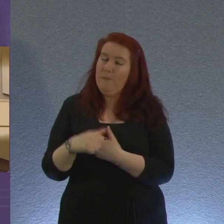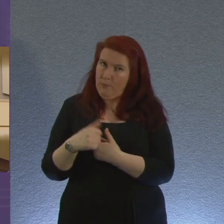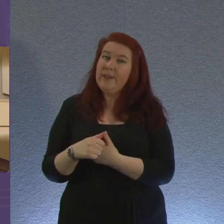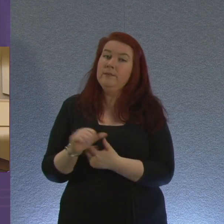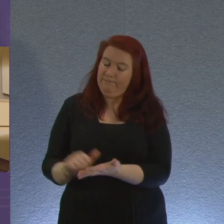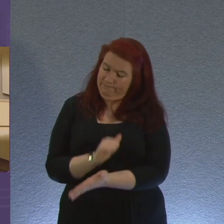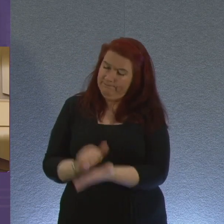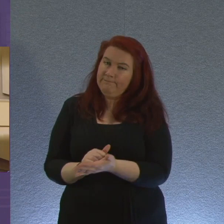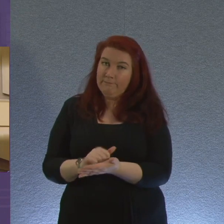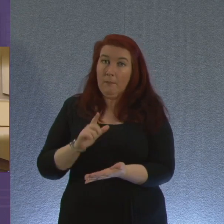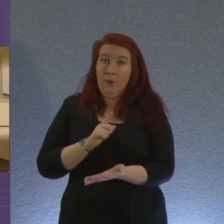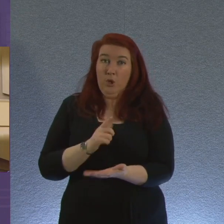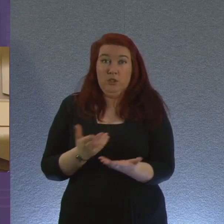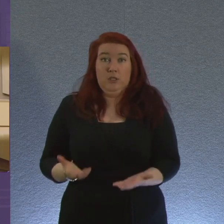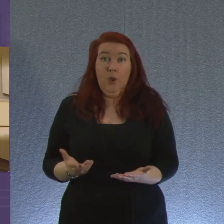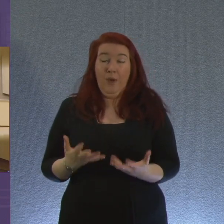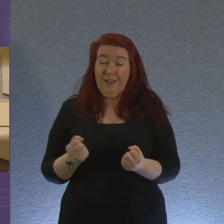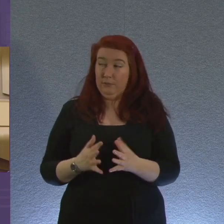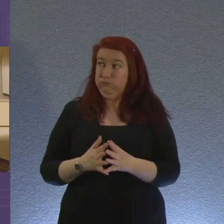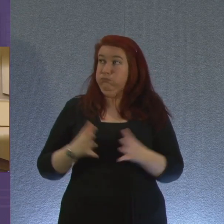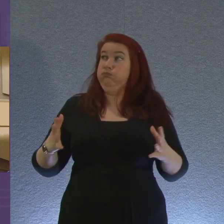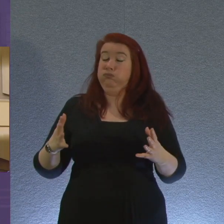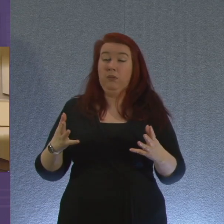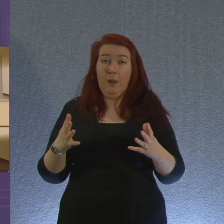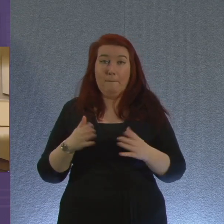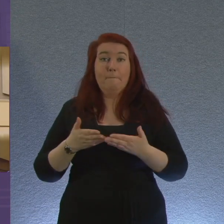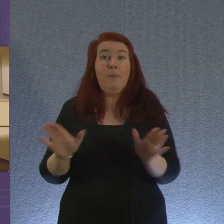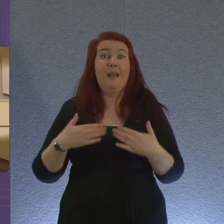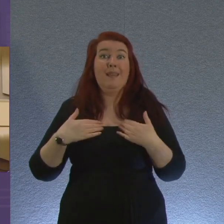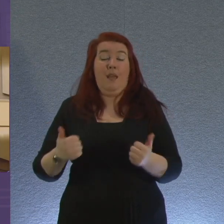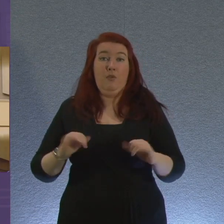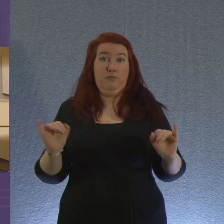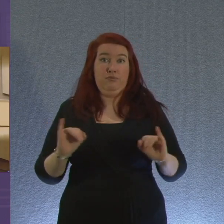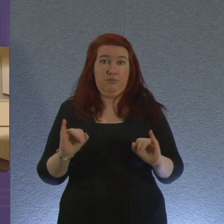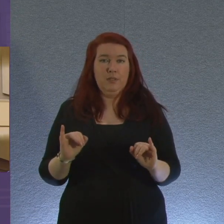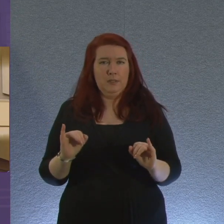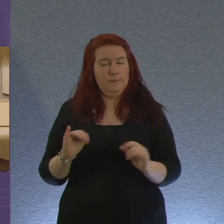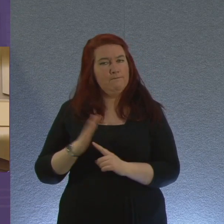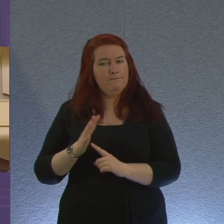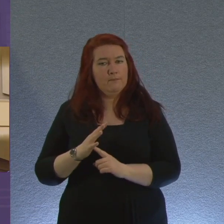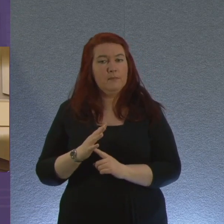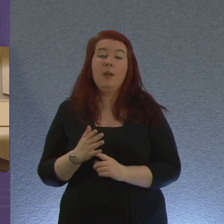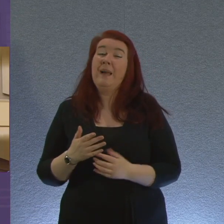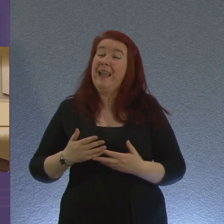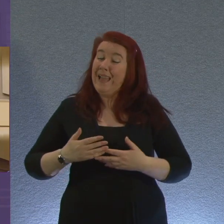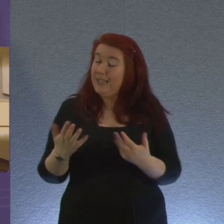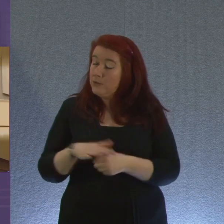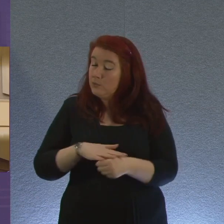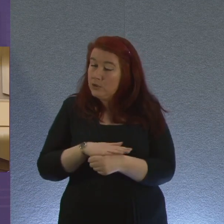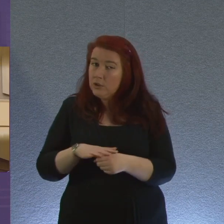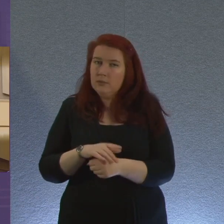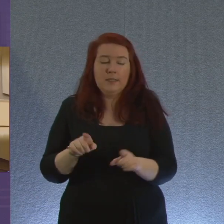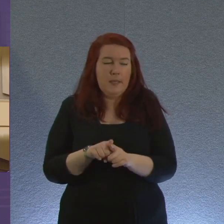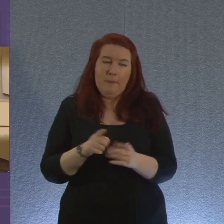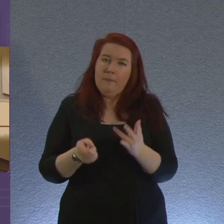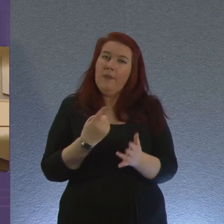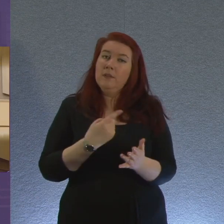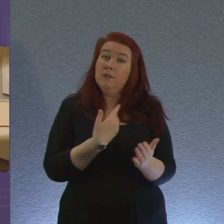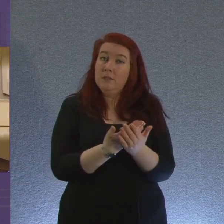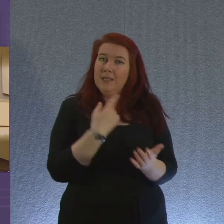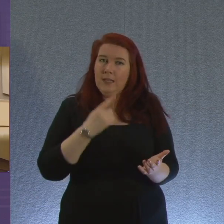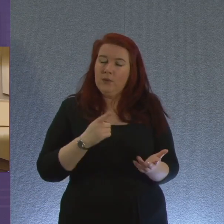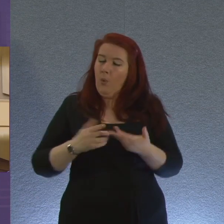such a major public health crisis. And in such a situation, any bill's provisions should be, as other members have said, strictly necessary in the